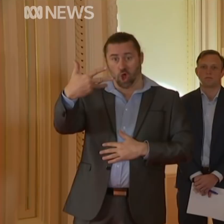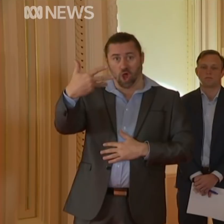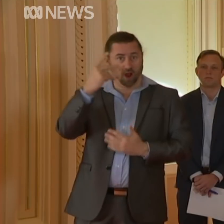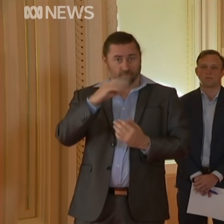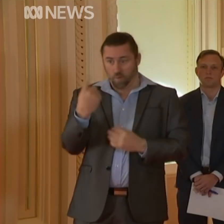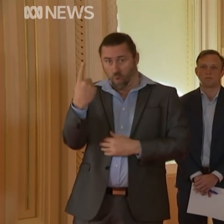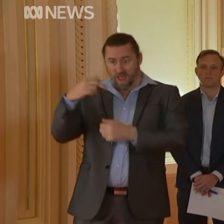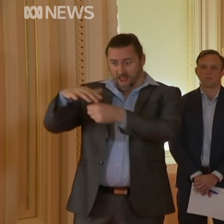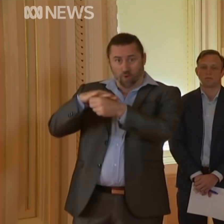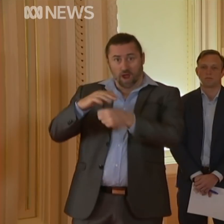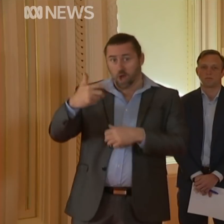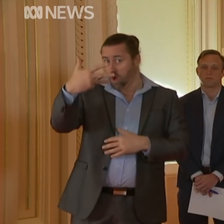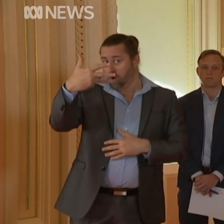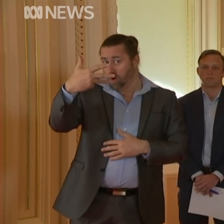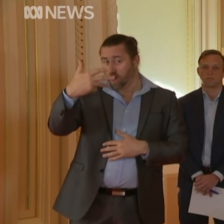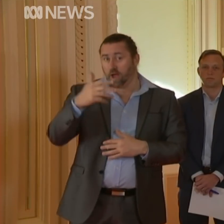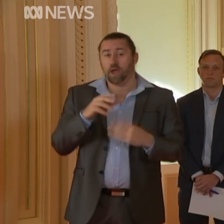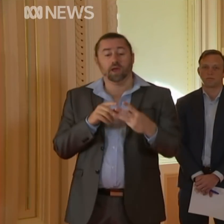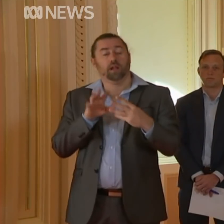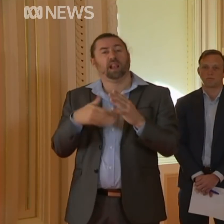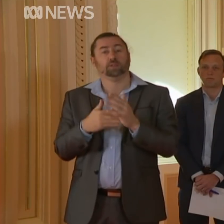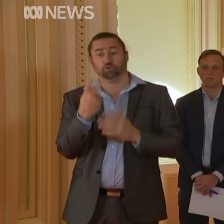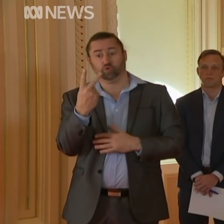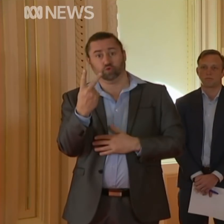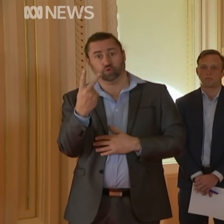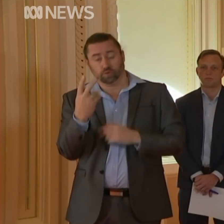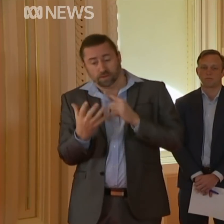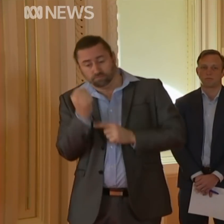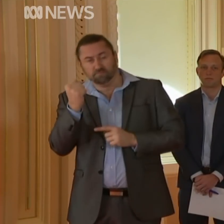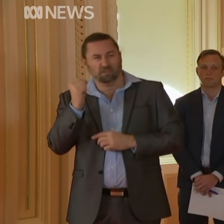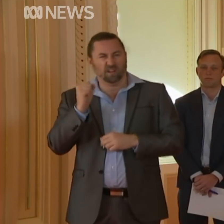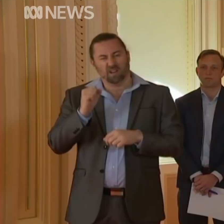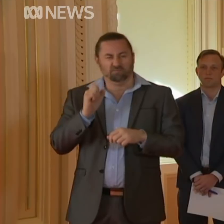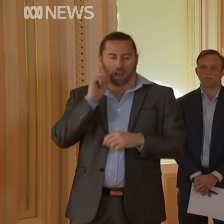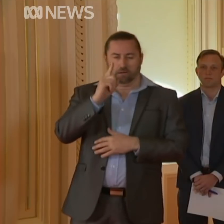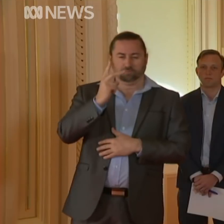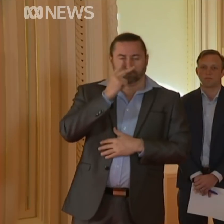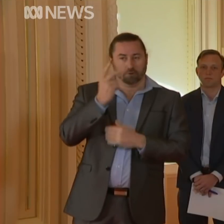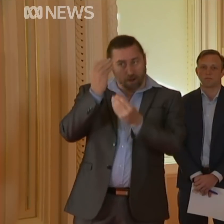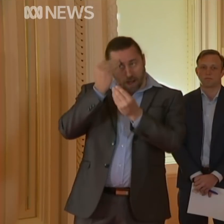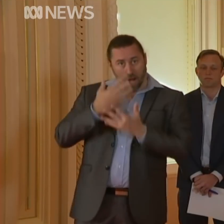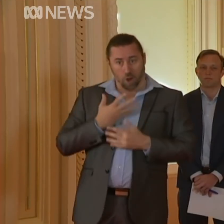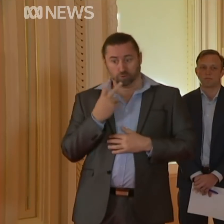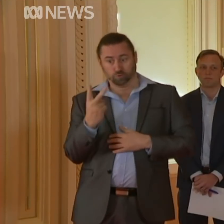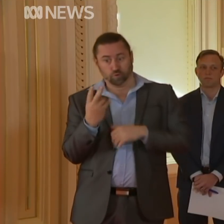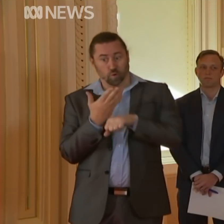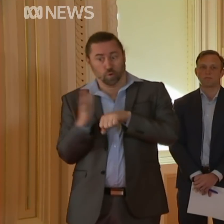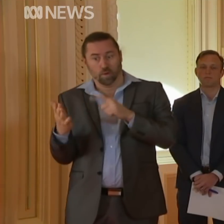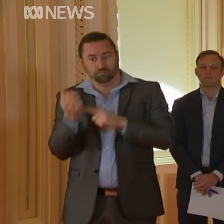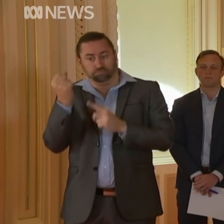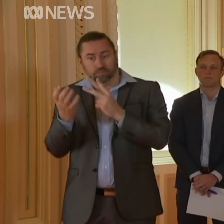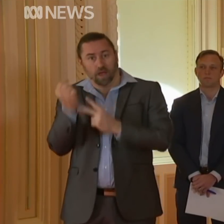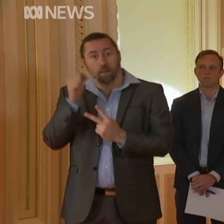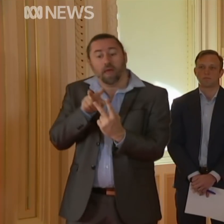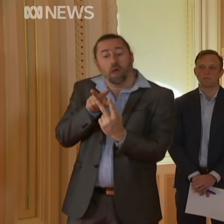cases. The last 2 cases were confirmed late yesterday, overnight, but both of those